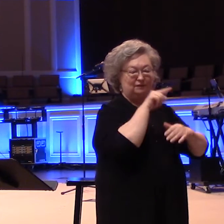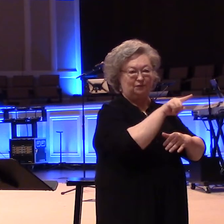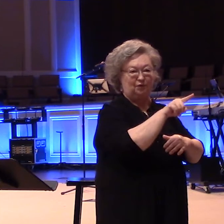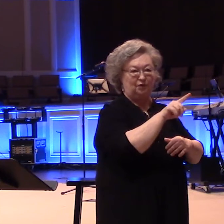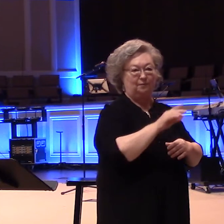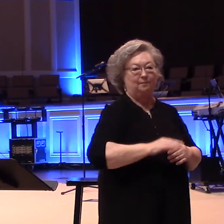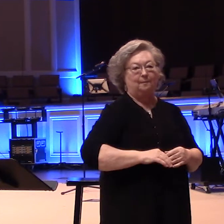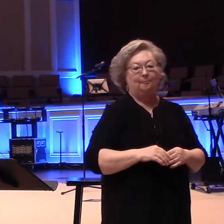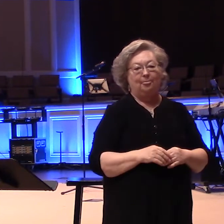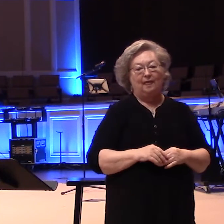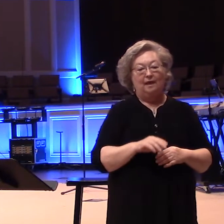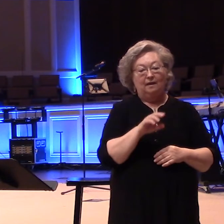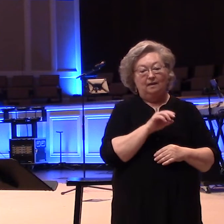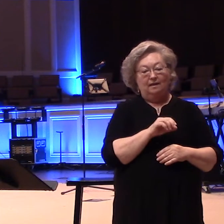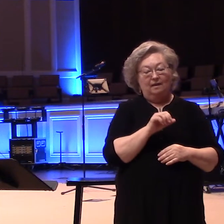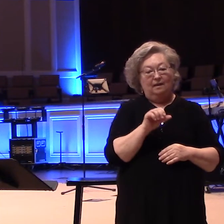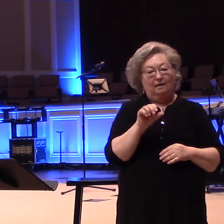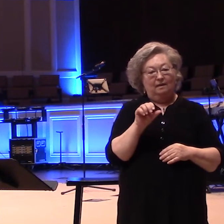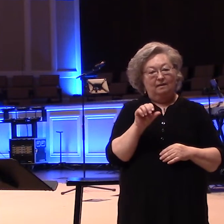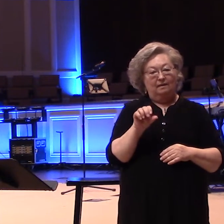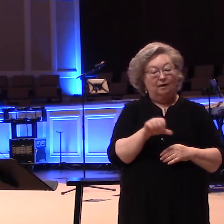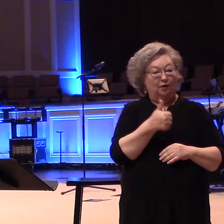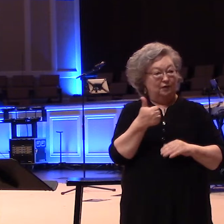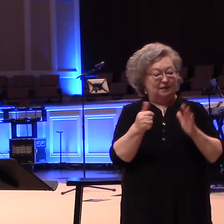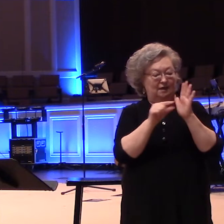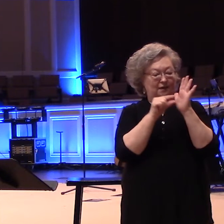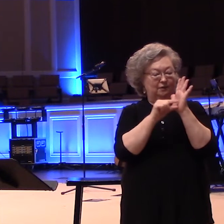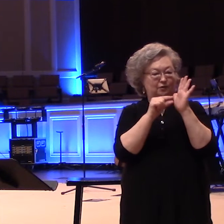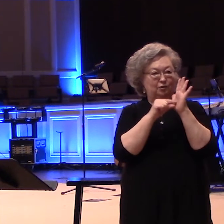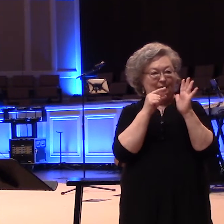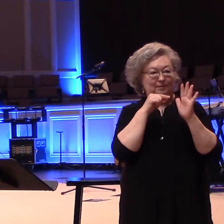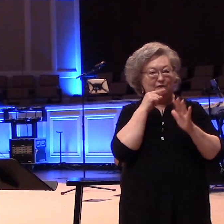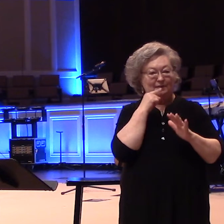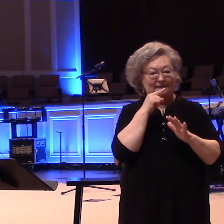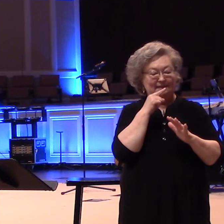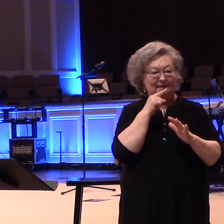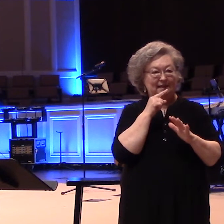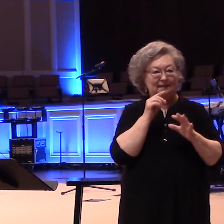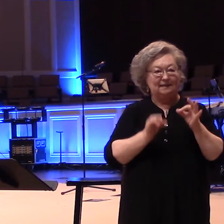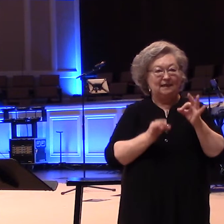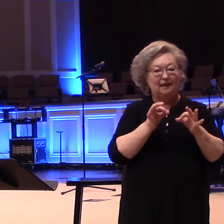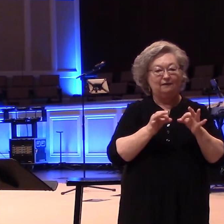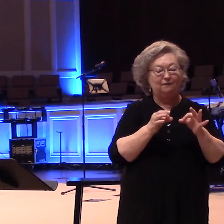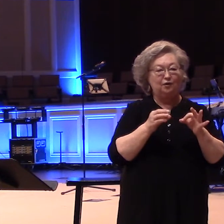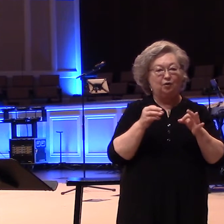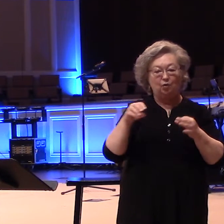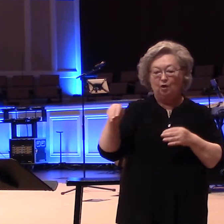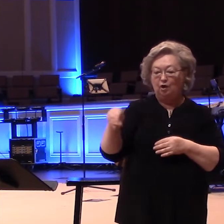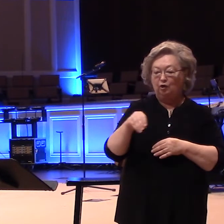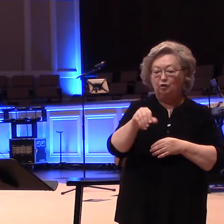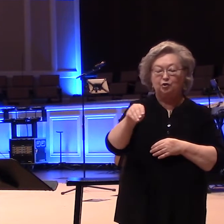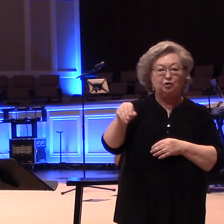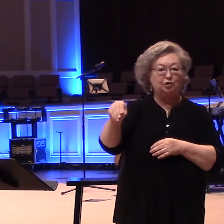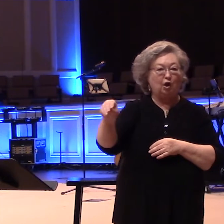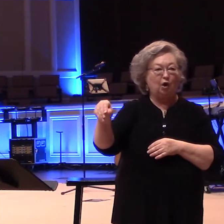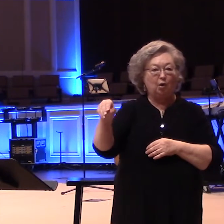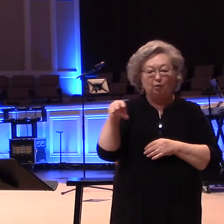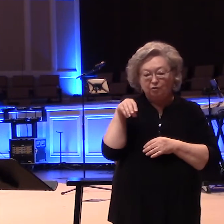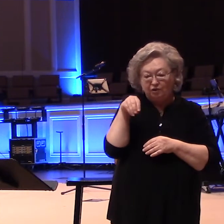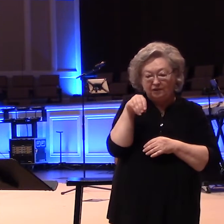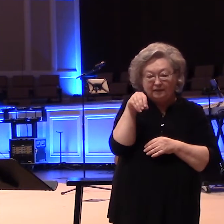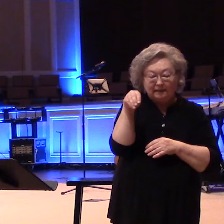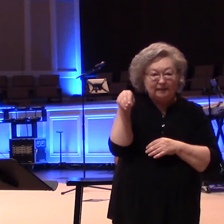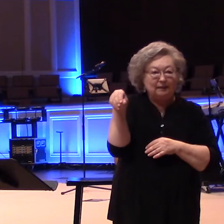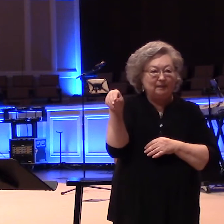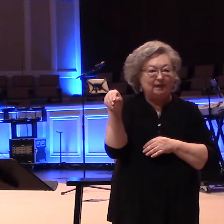he who sows abundantly will reap bountifully. For each one must do just as he proposed in his heart, not grudgingly or under compulsion, for God loves